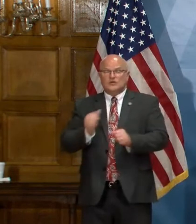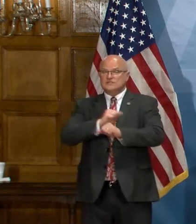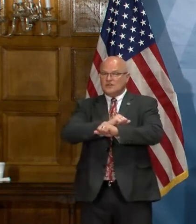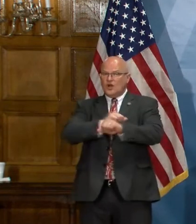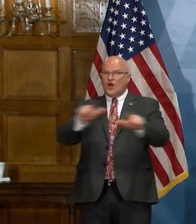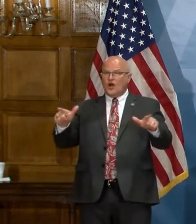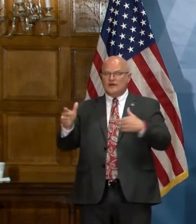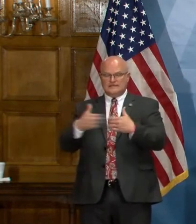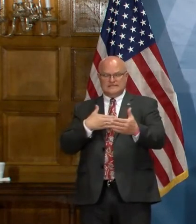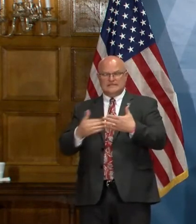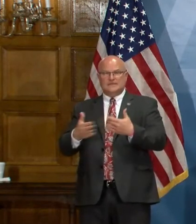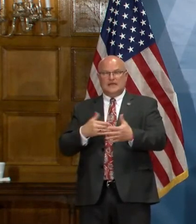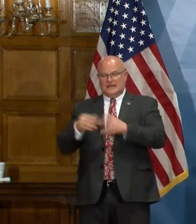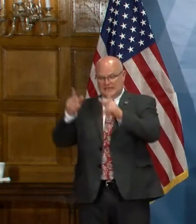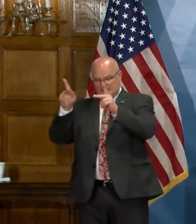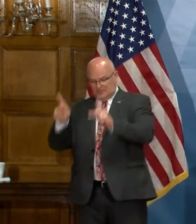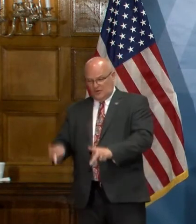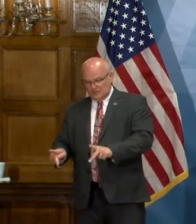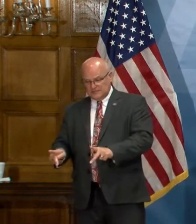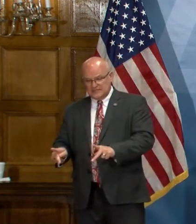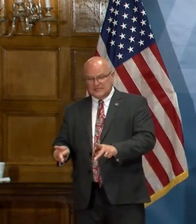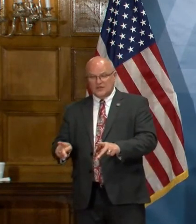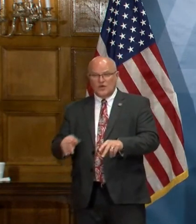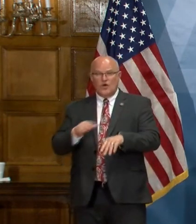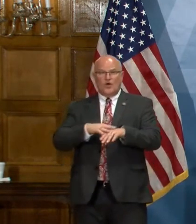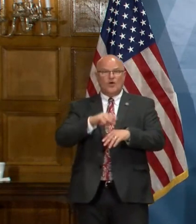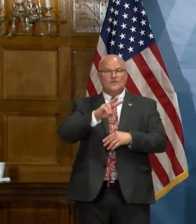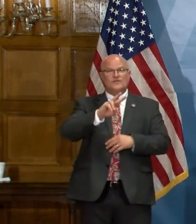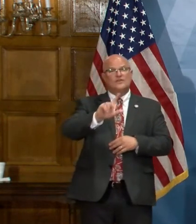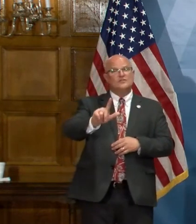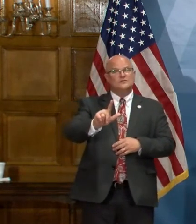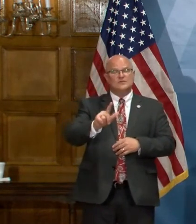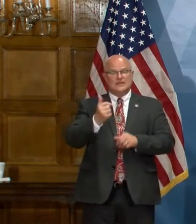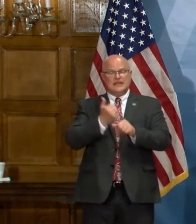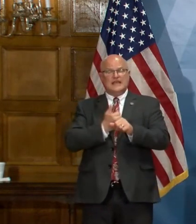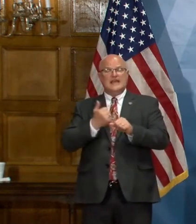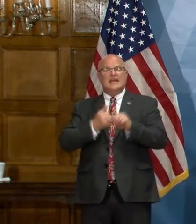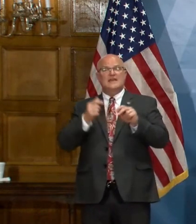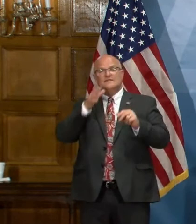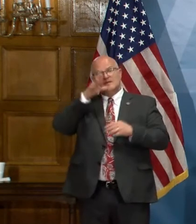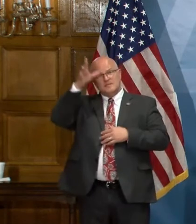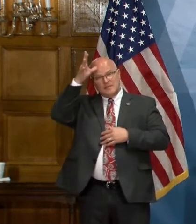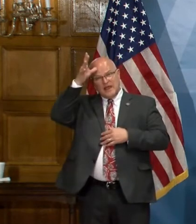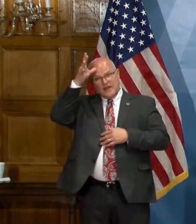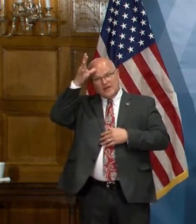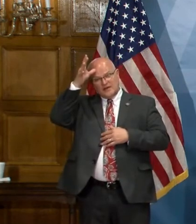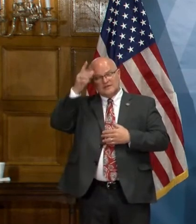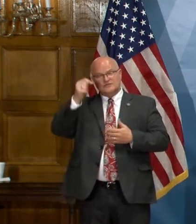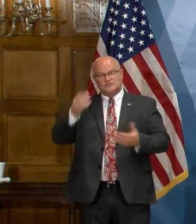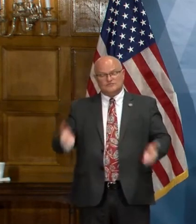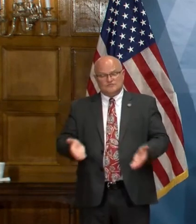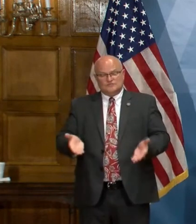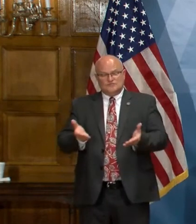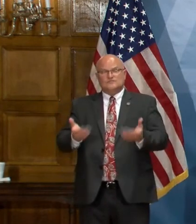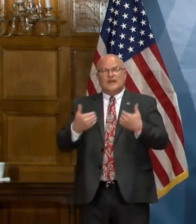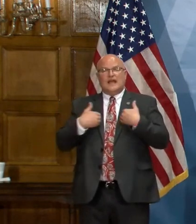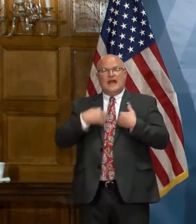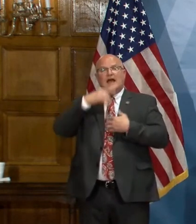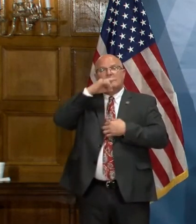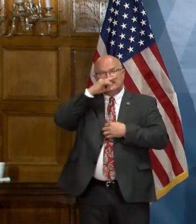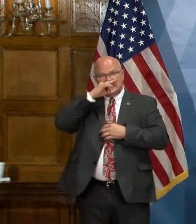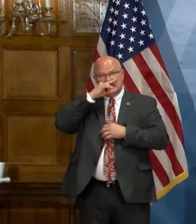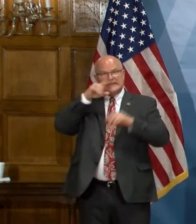everyone, whether they are in person or whether they are remote, every parent to have their